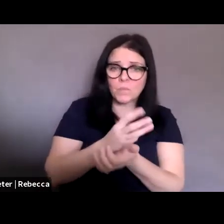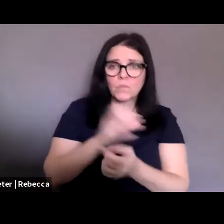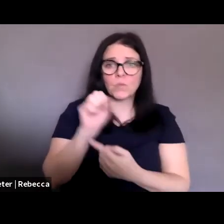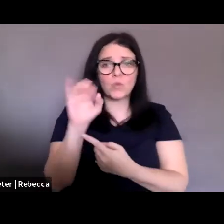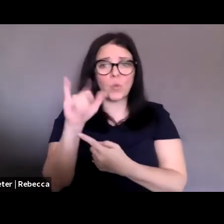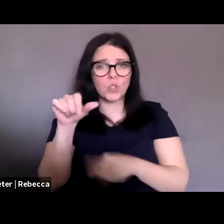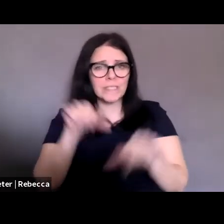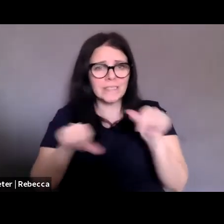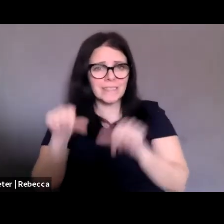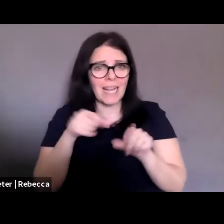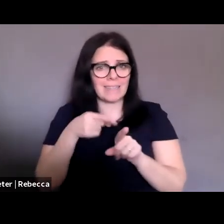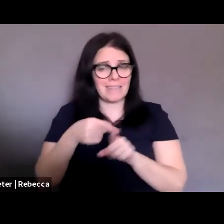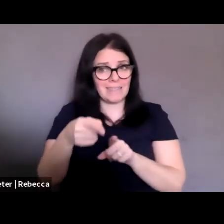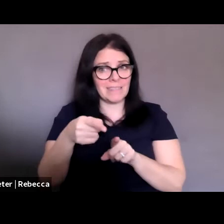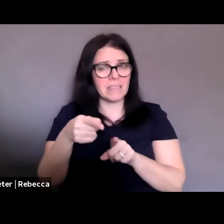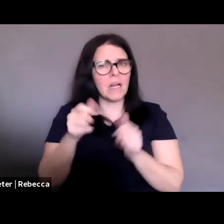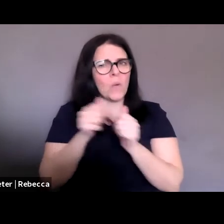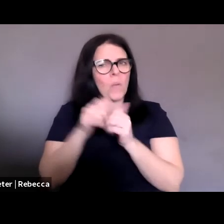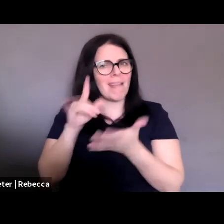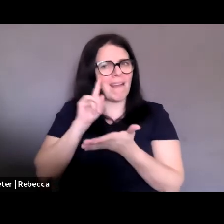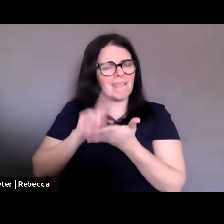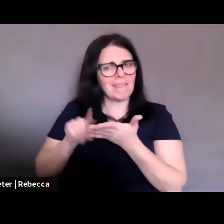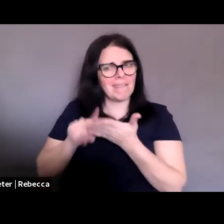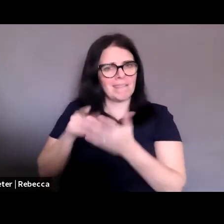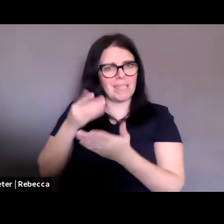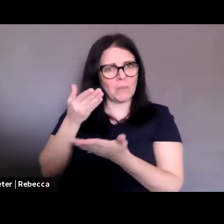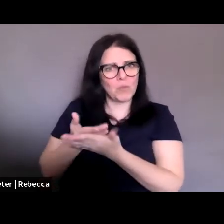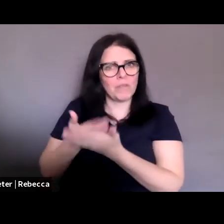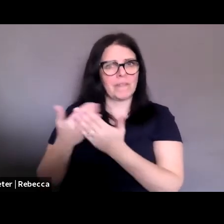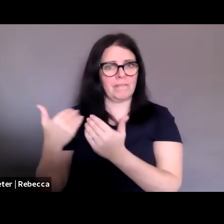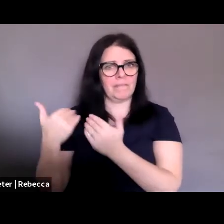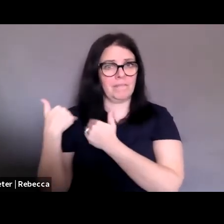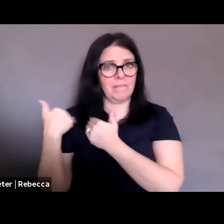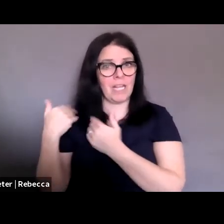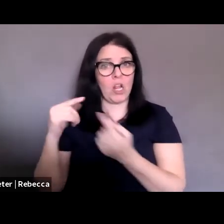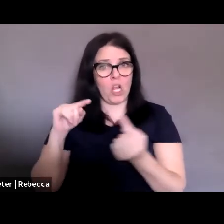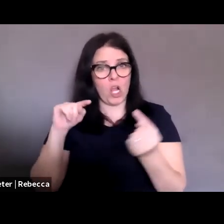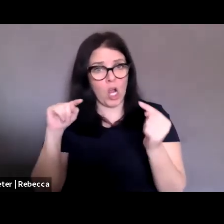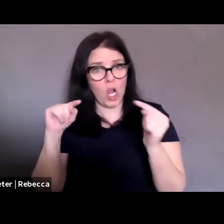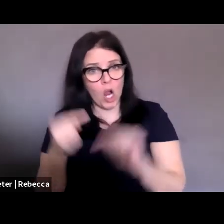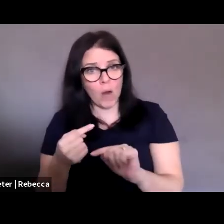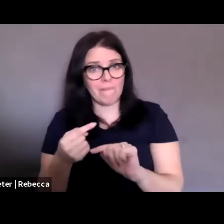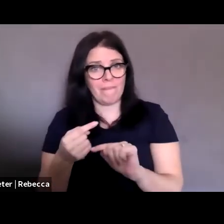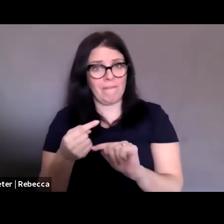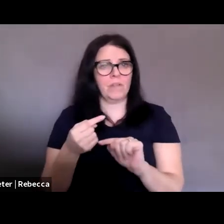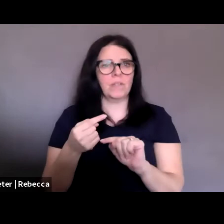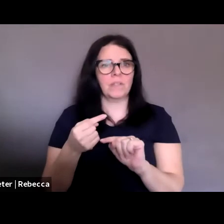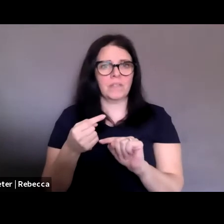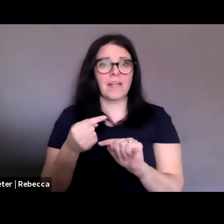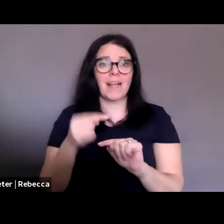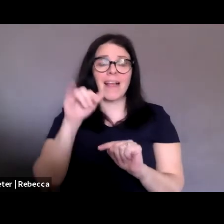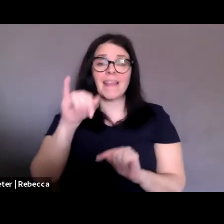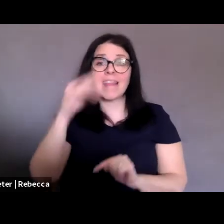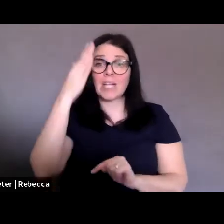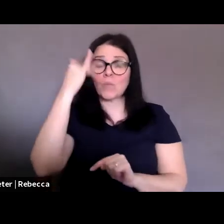proven reliability can be harmful in the legal system. And this is why courts over many